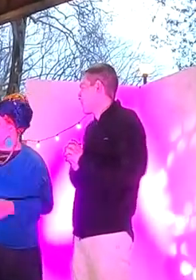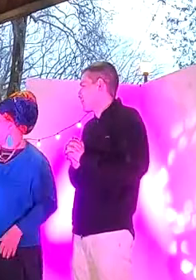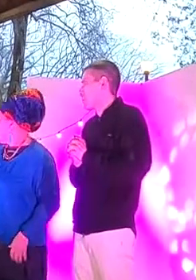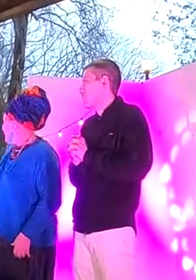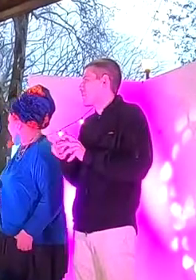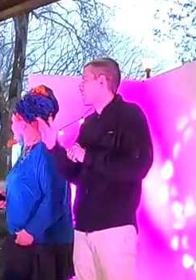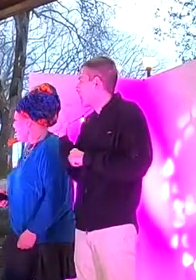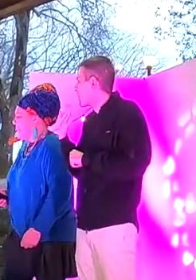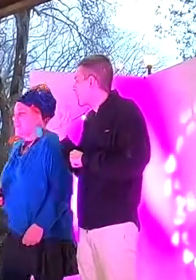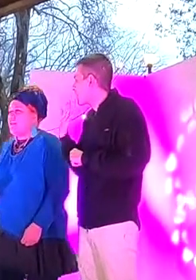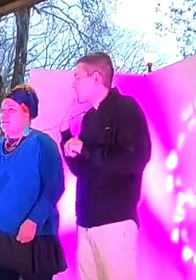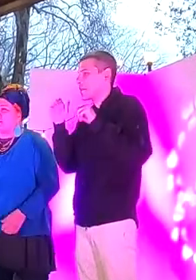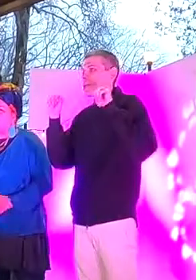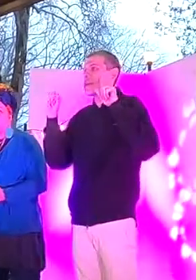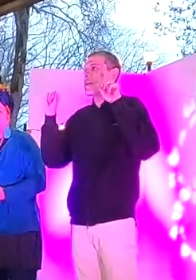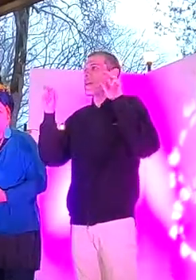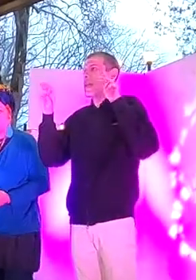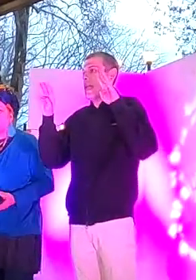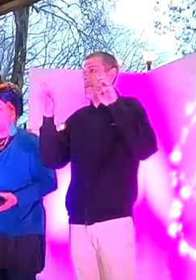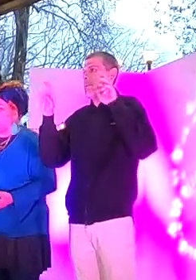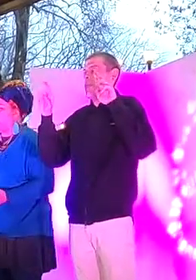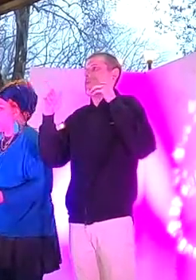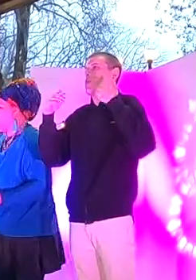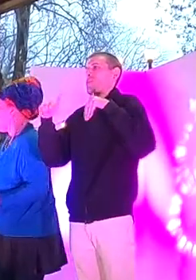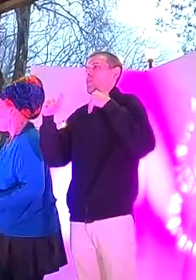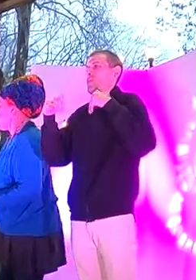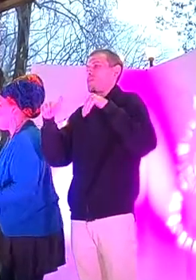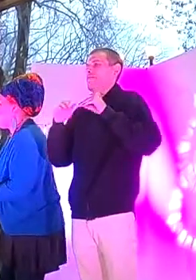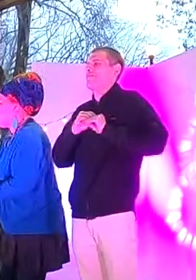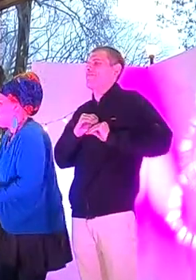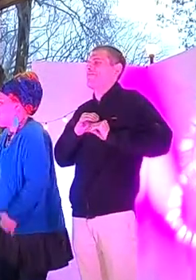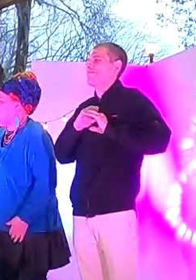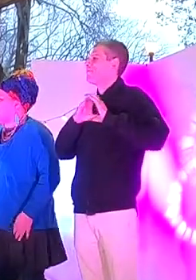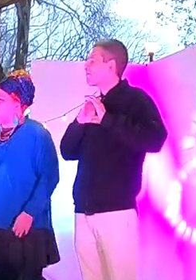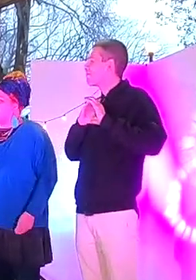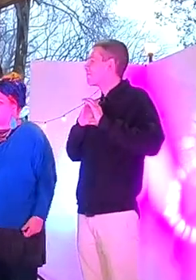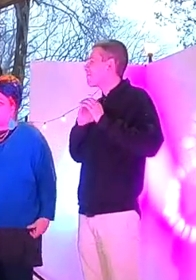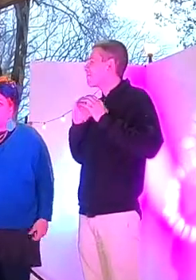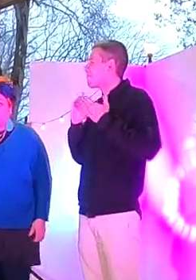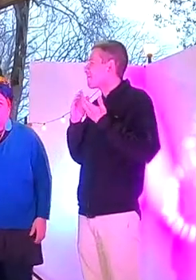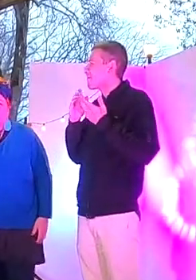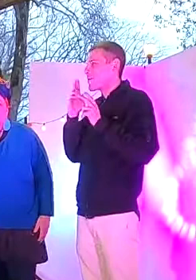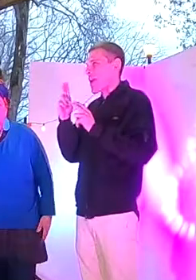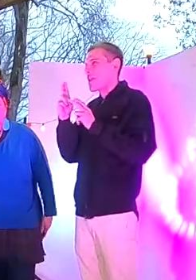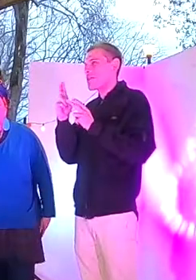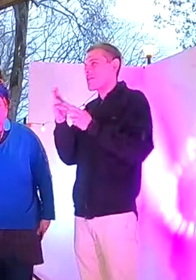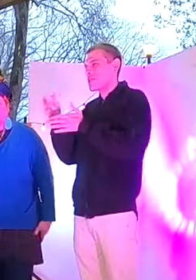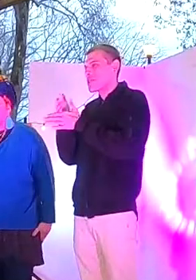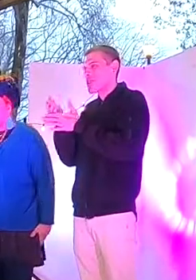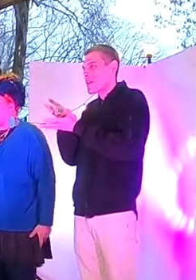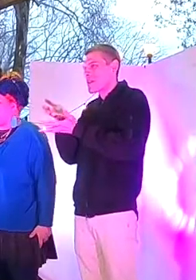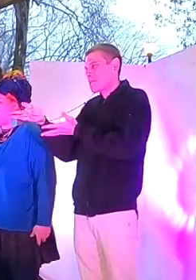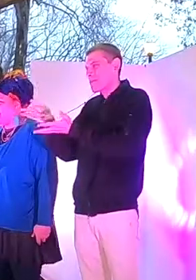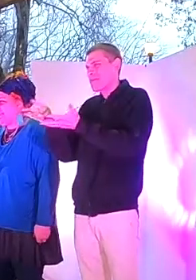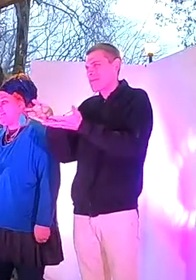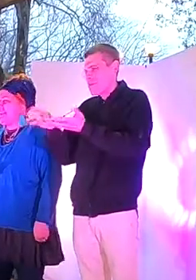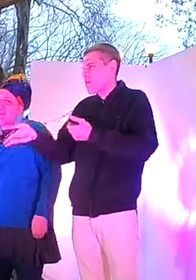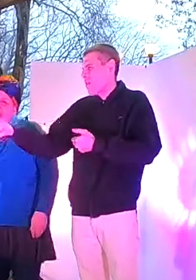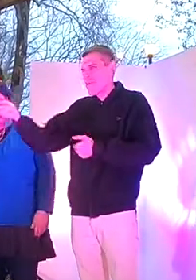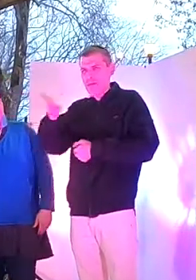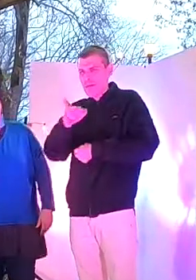Thank you, Amber. Always honored to share space with you and honored to share space with everyone